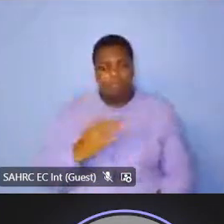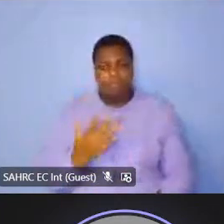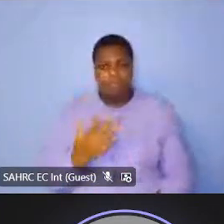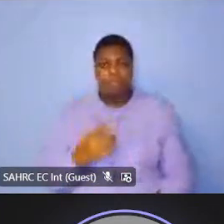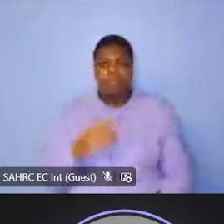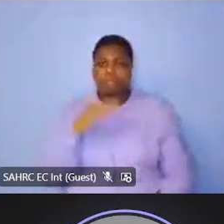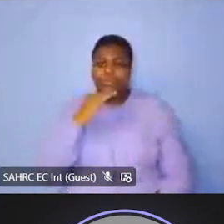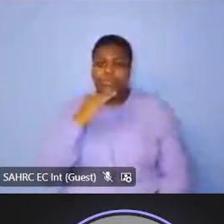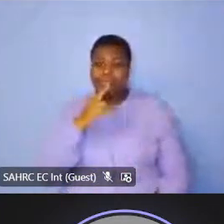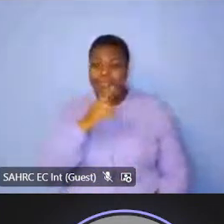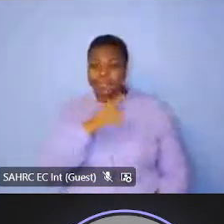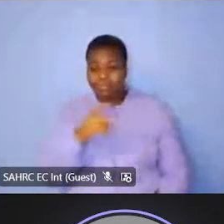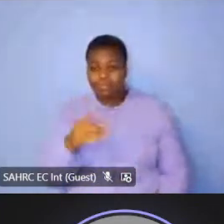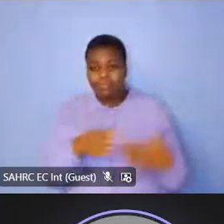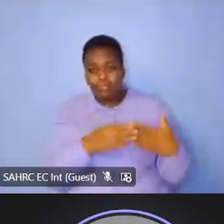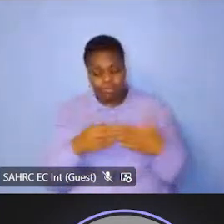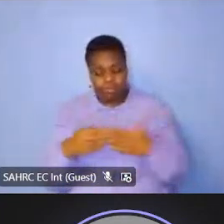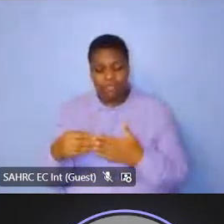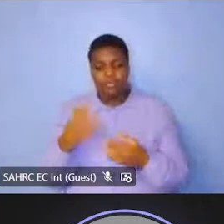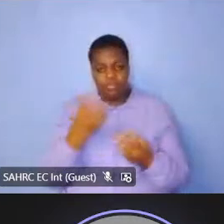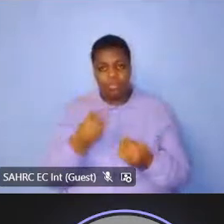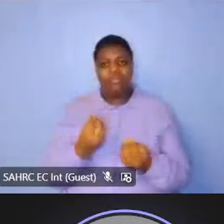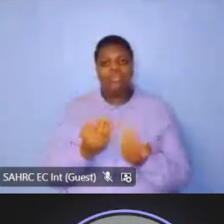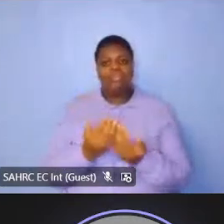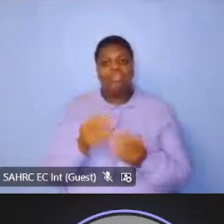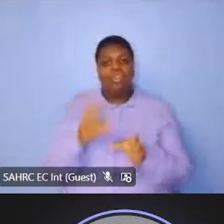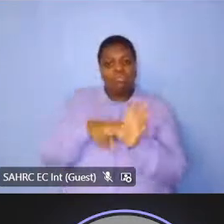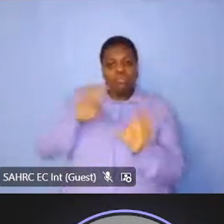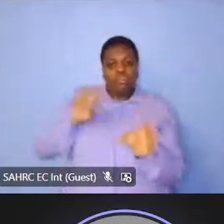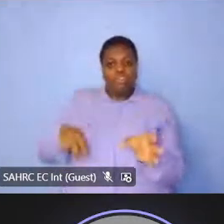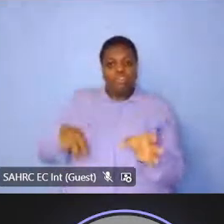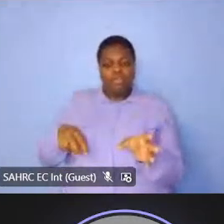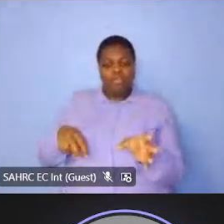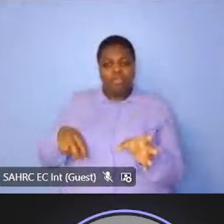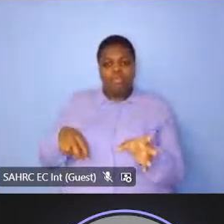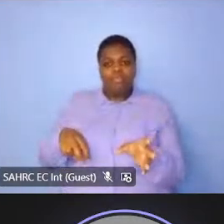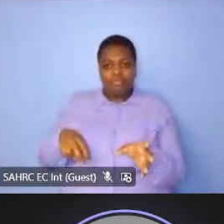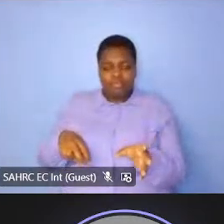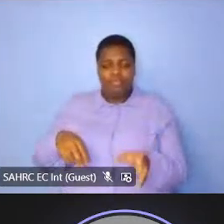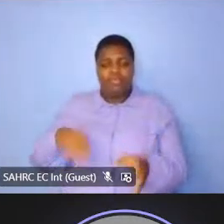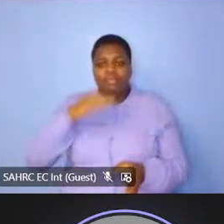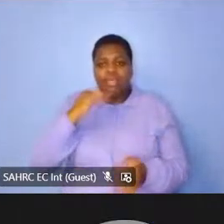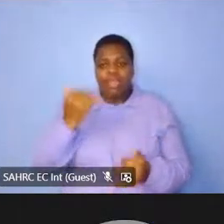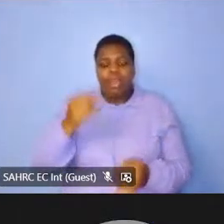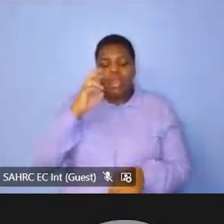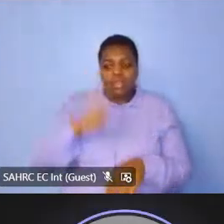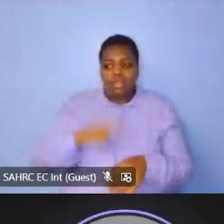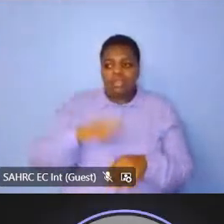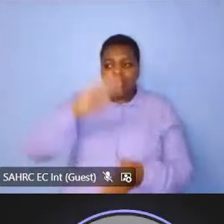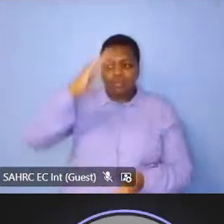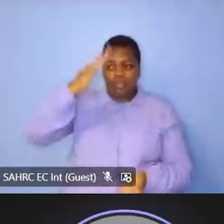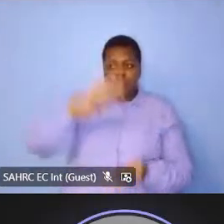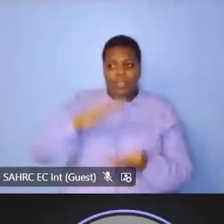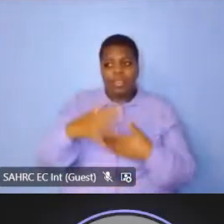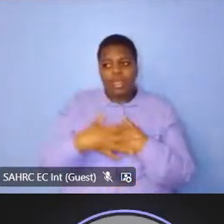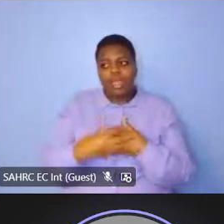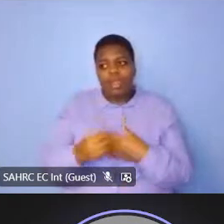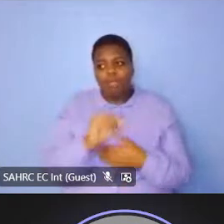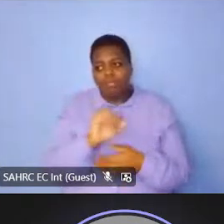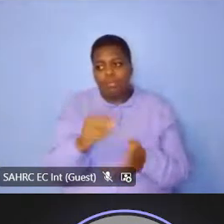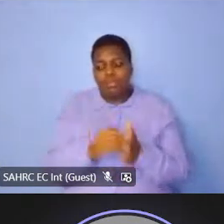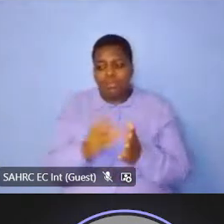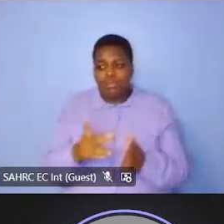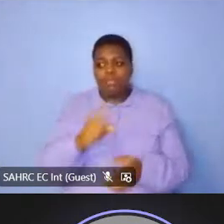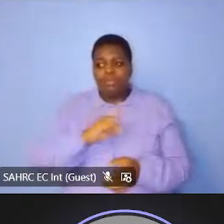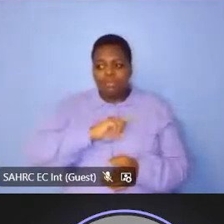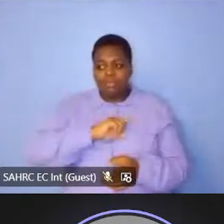sort of things that lead to high dropout rates, lead to reduced outcomes for these learners. And so